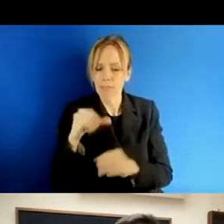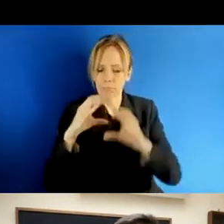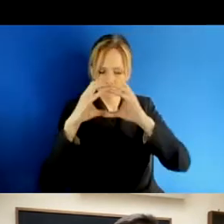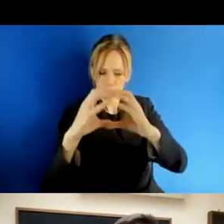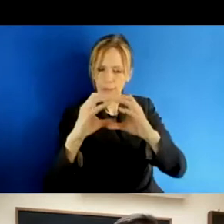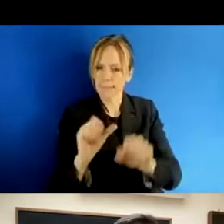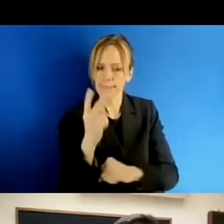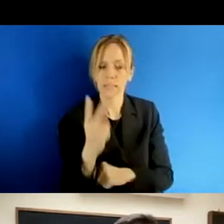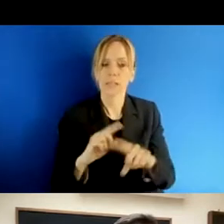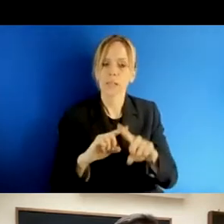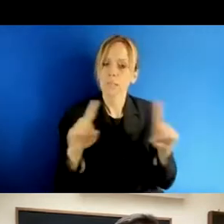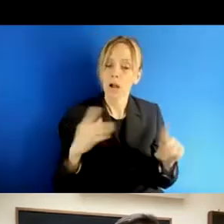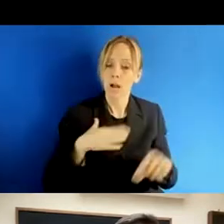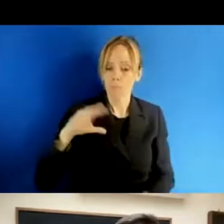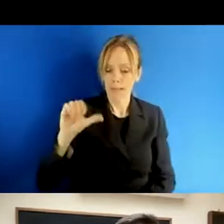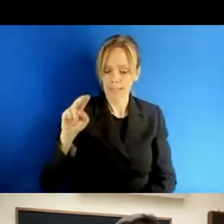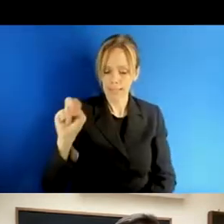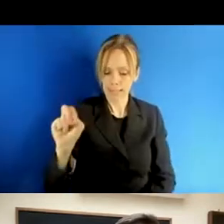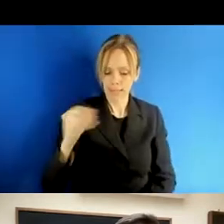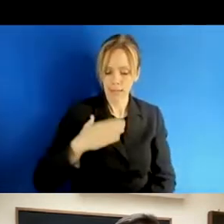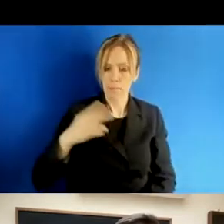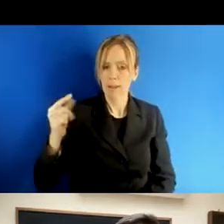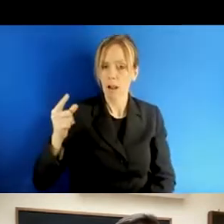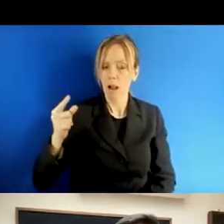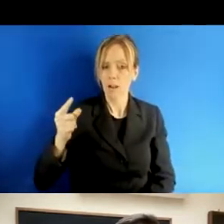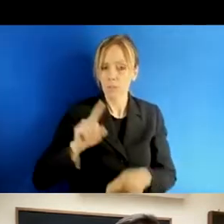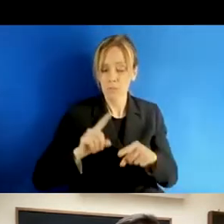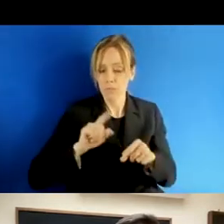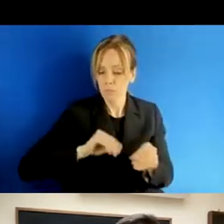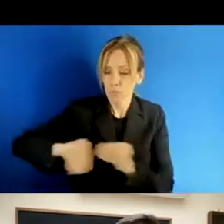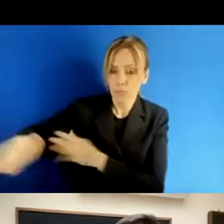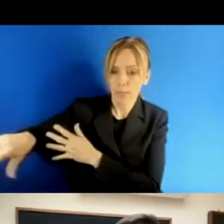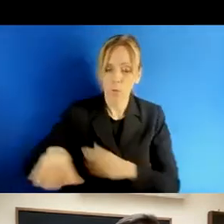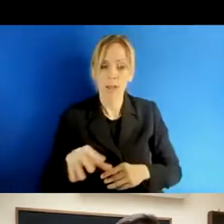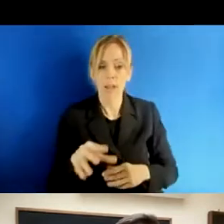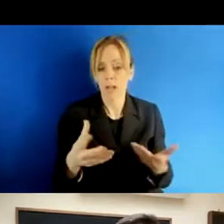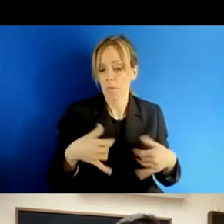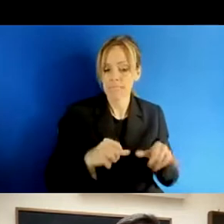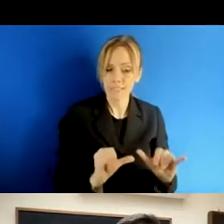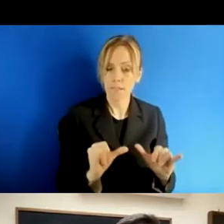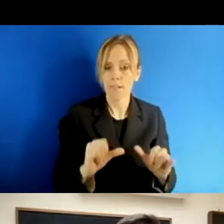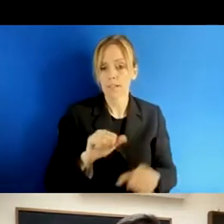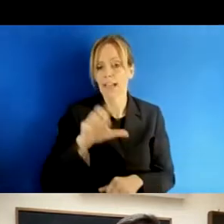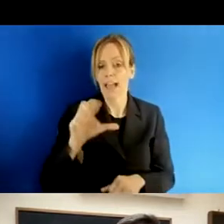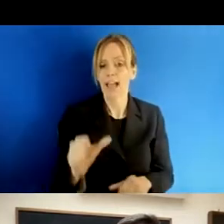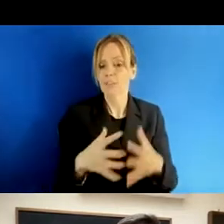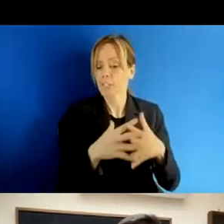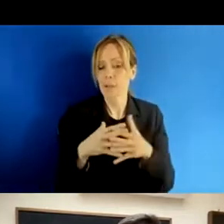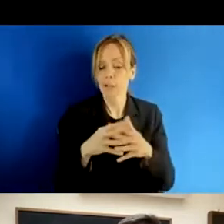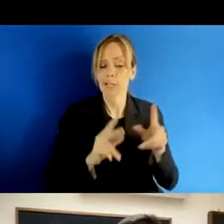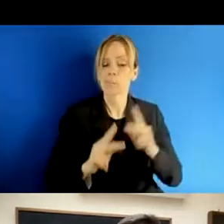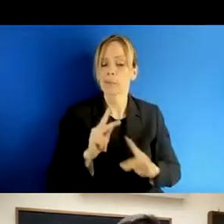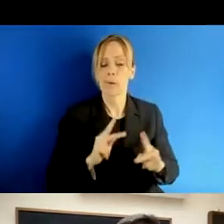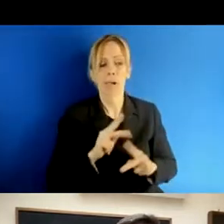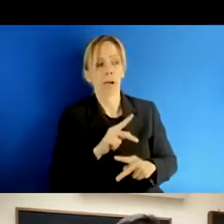away, not having my dog, I'm an African-American man and people still lock their doors and cross the streets. So my exposure